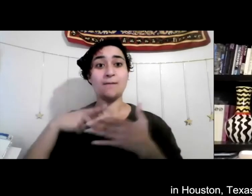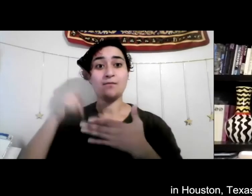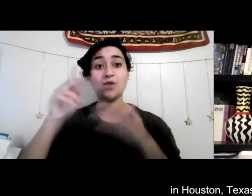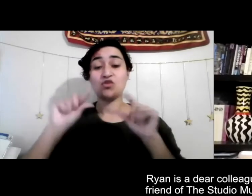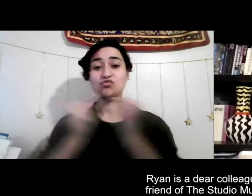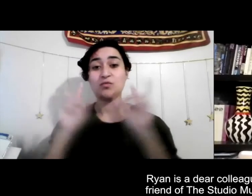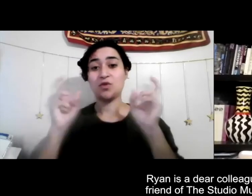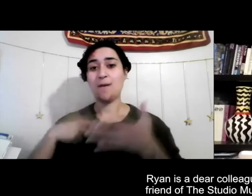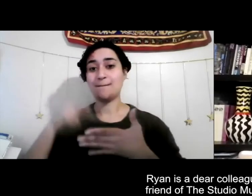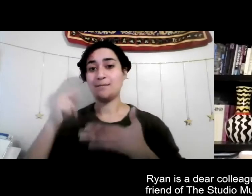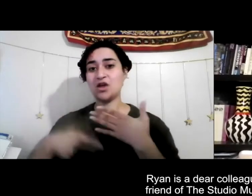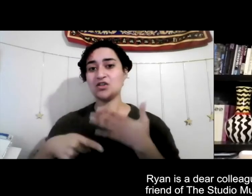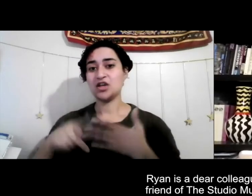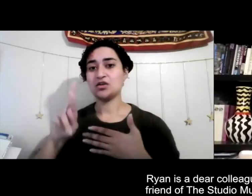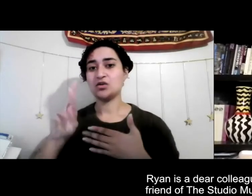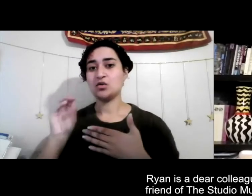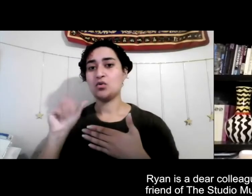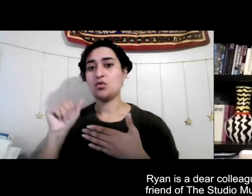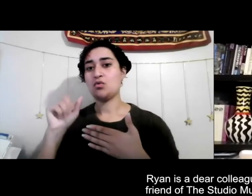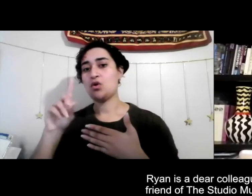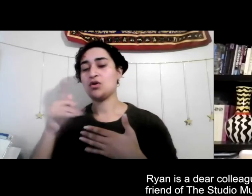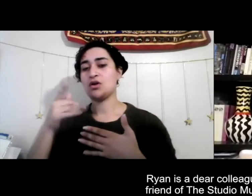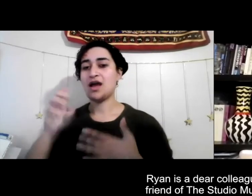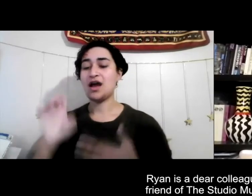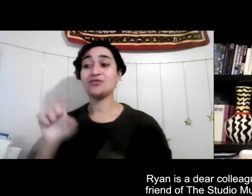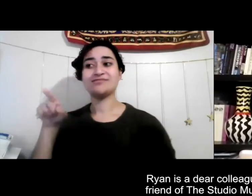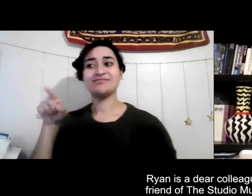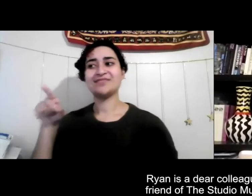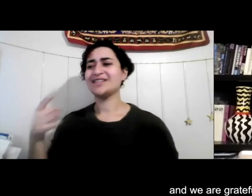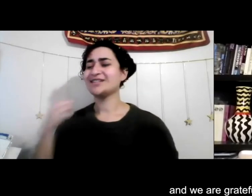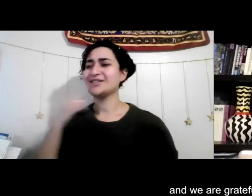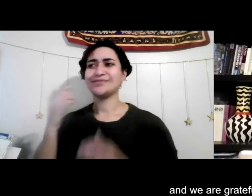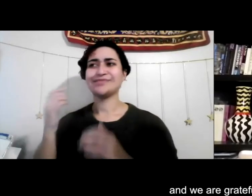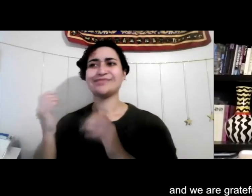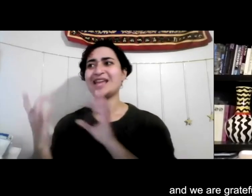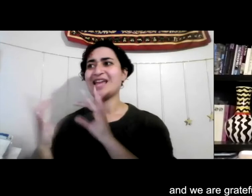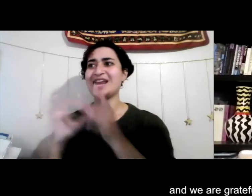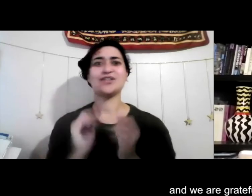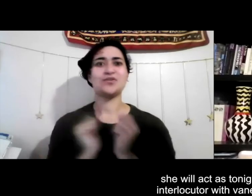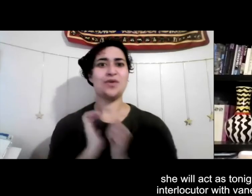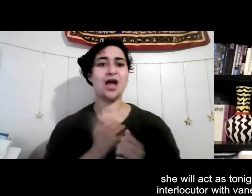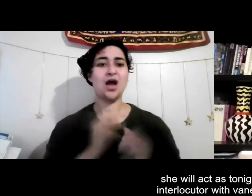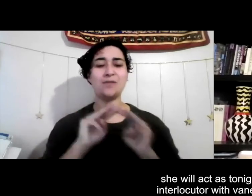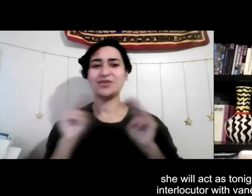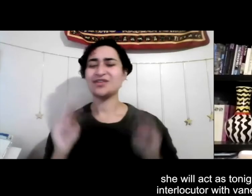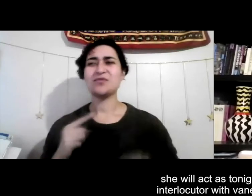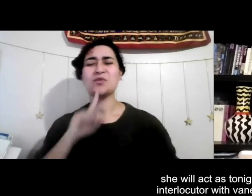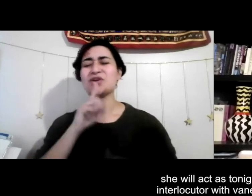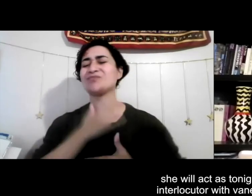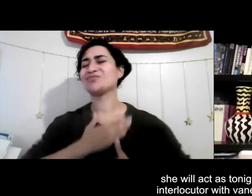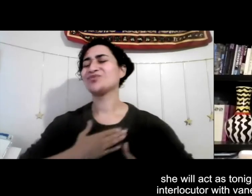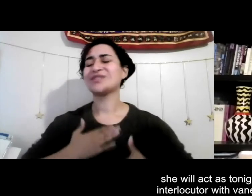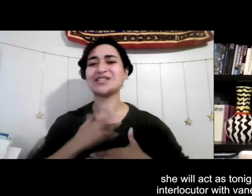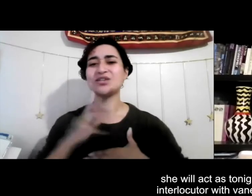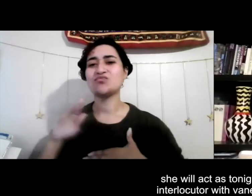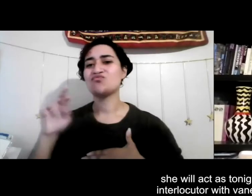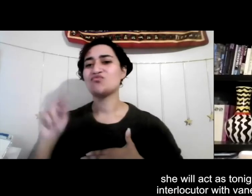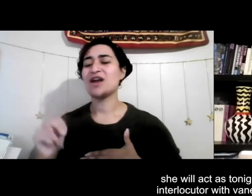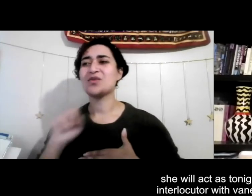Texas. Ryan is a dear colleague and friend of the Studio Museum, and we are grateful she will act as